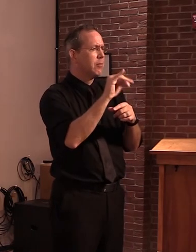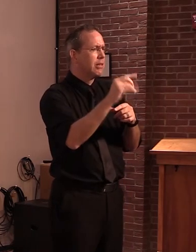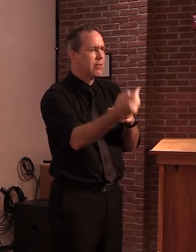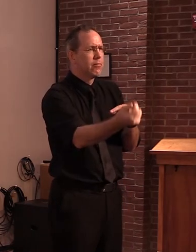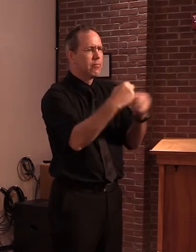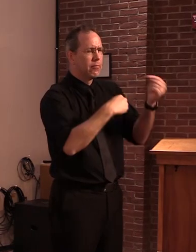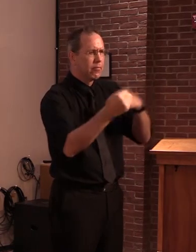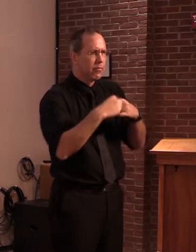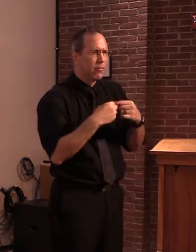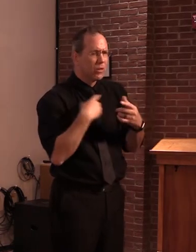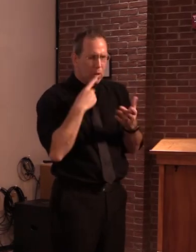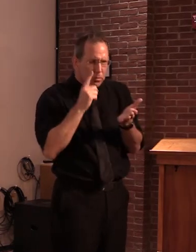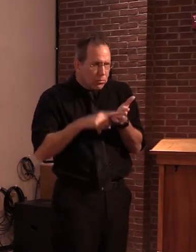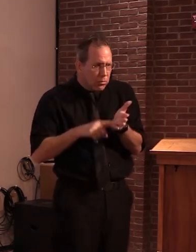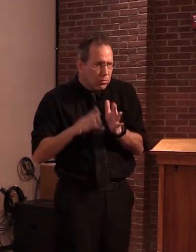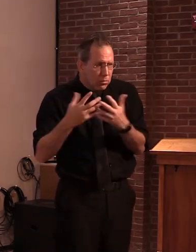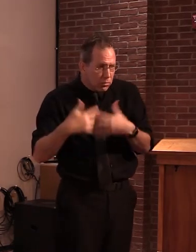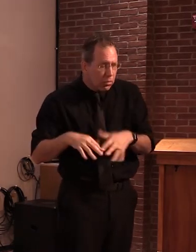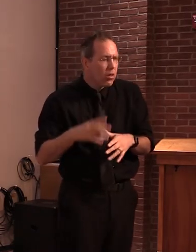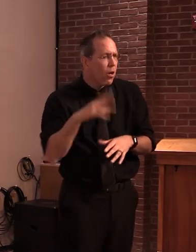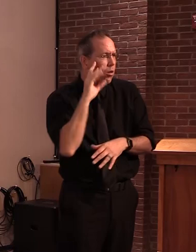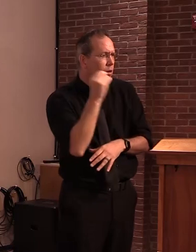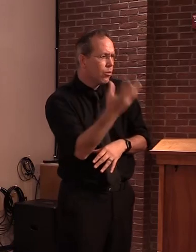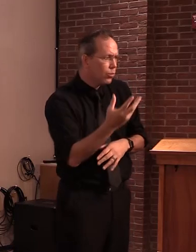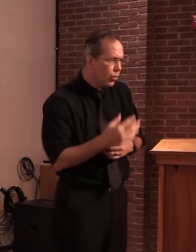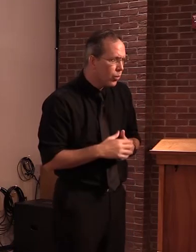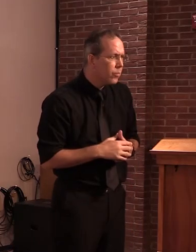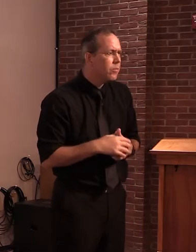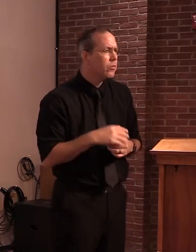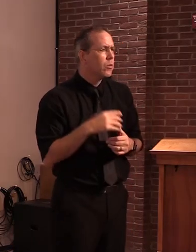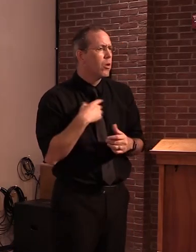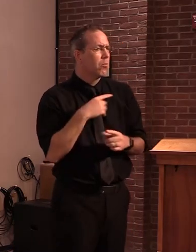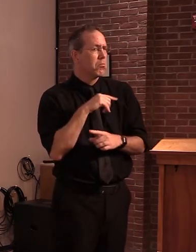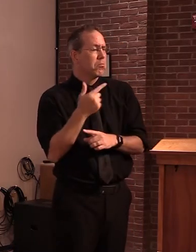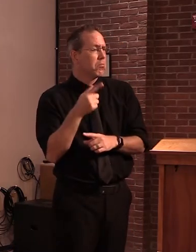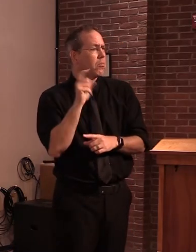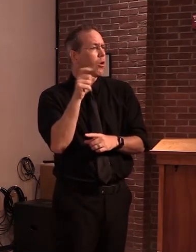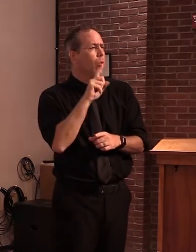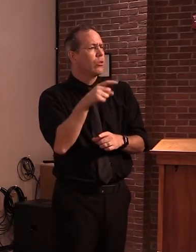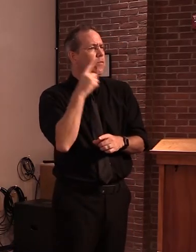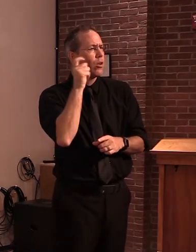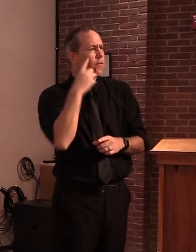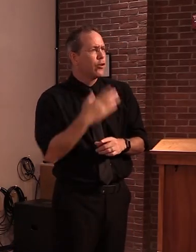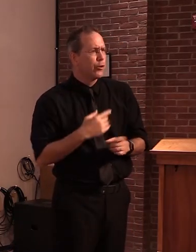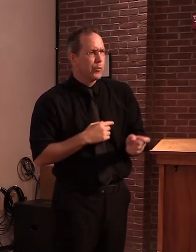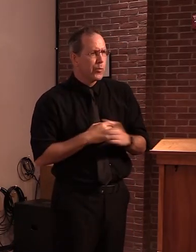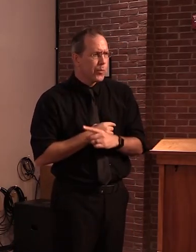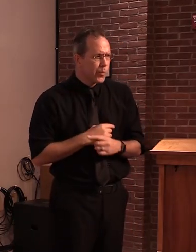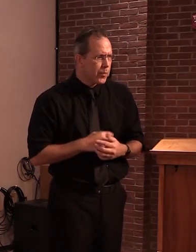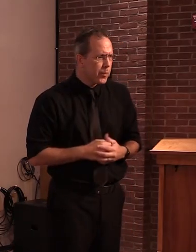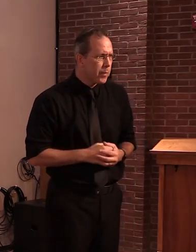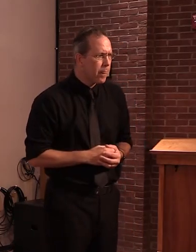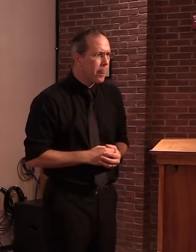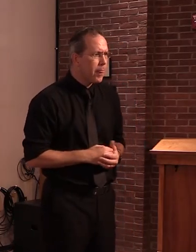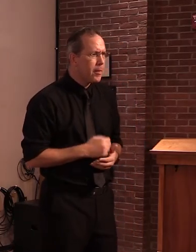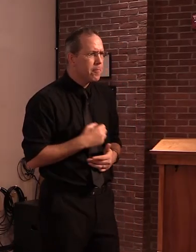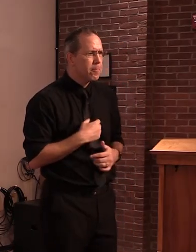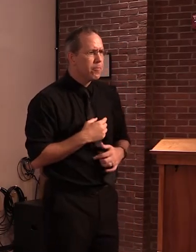Okay. And then follow up for Governor Scott on that, and then a question, and I'll be